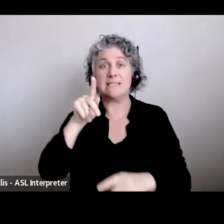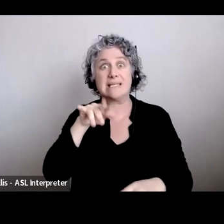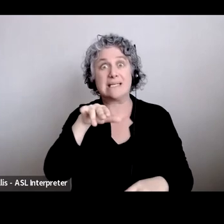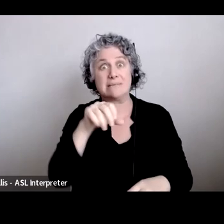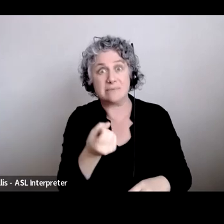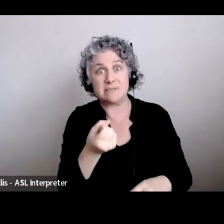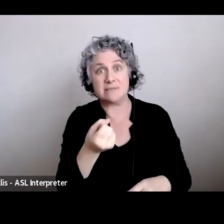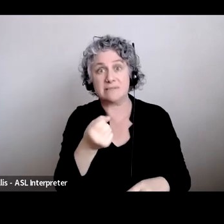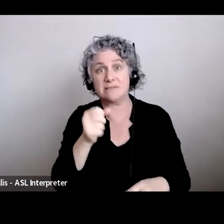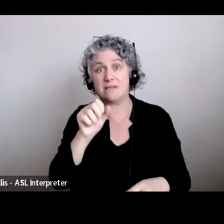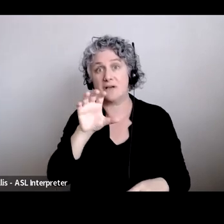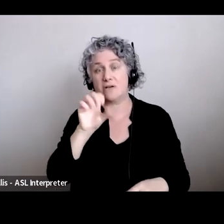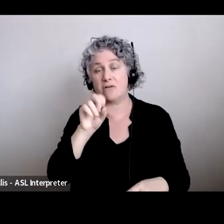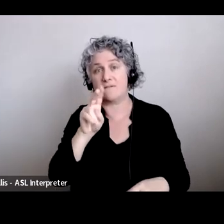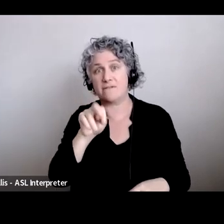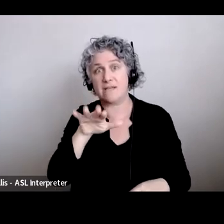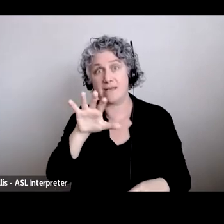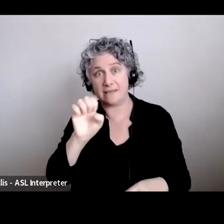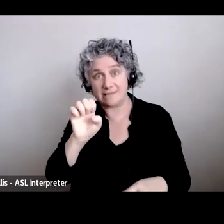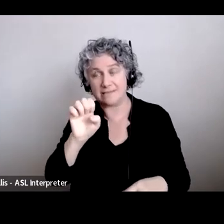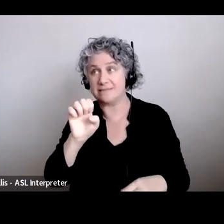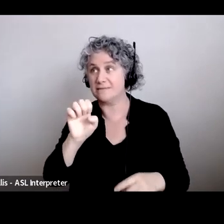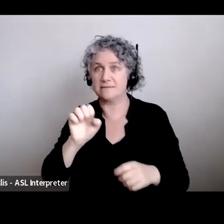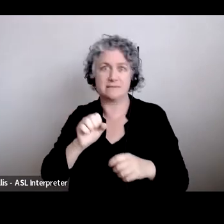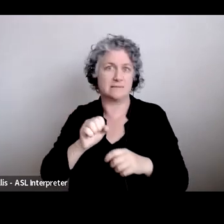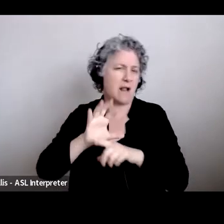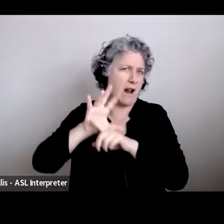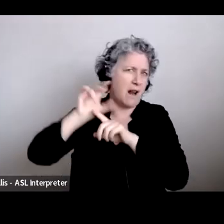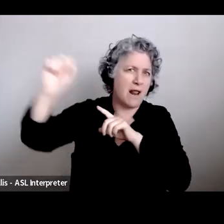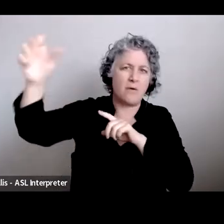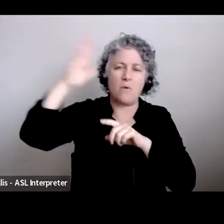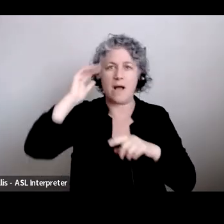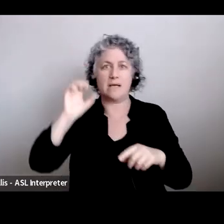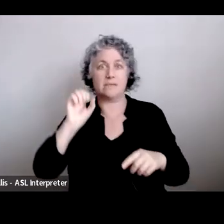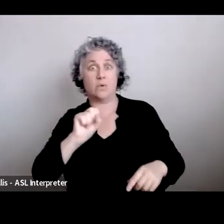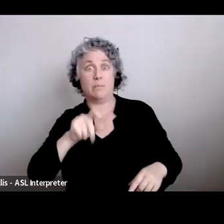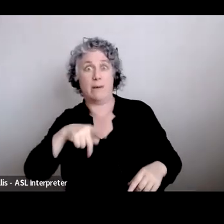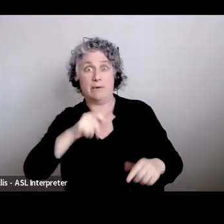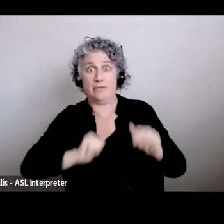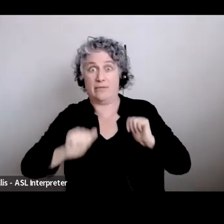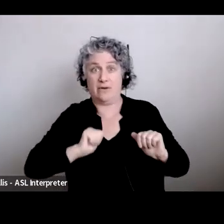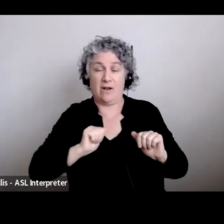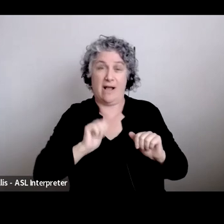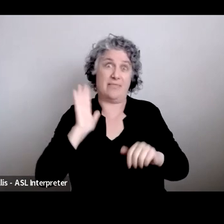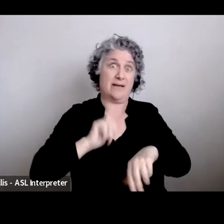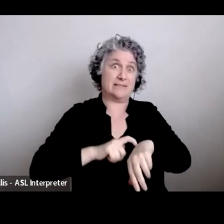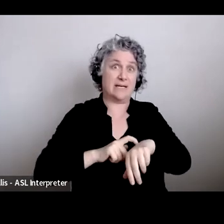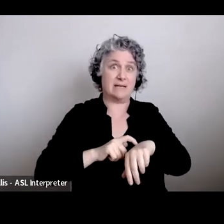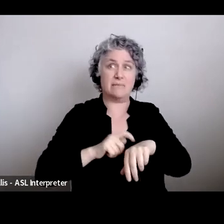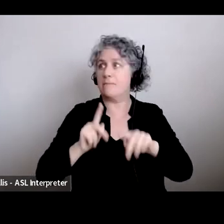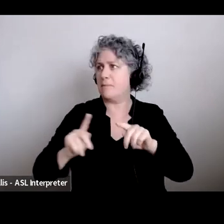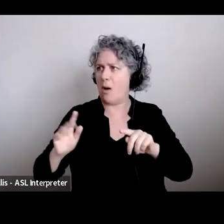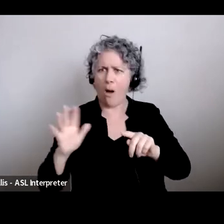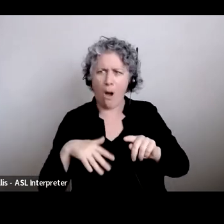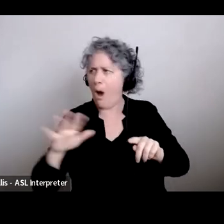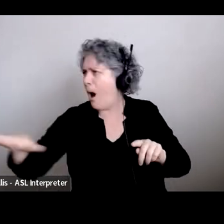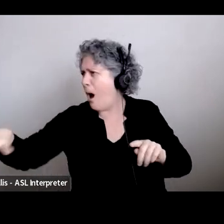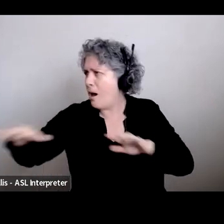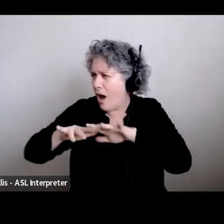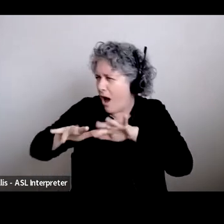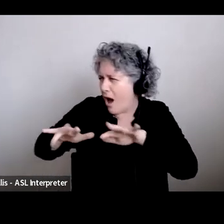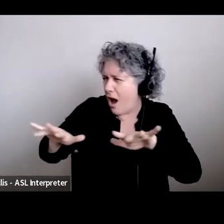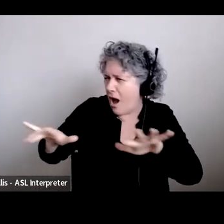at Soul Pepper at a time, and there were people who were able to take it to a certain level. And it was many years in the making, but